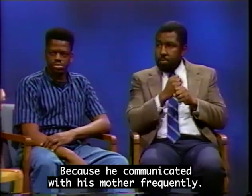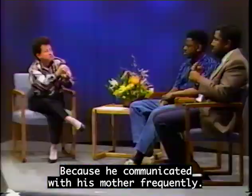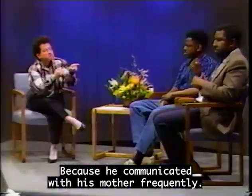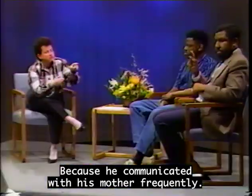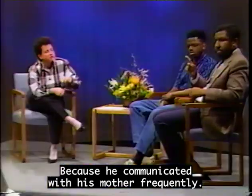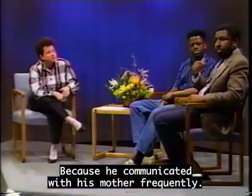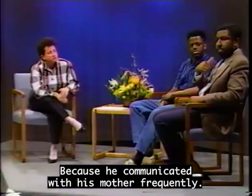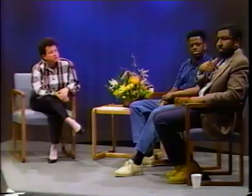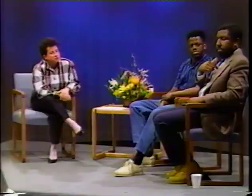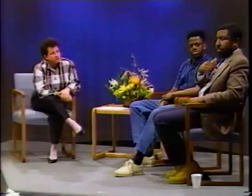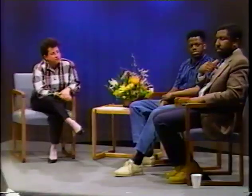frequently.